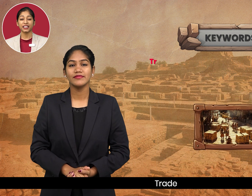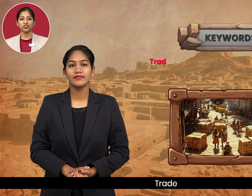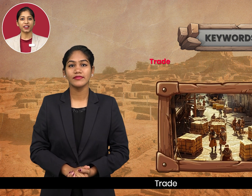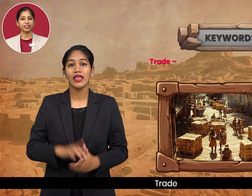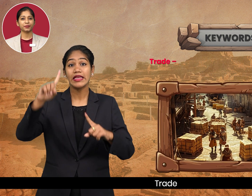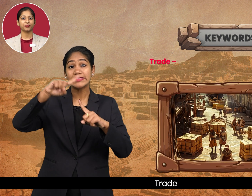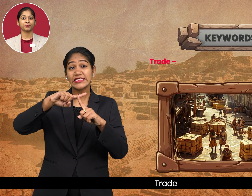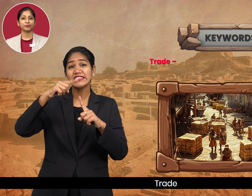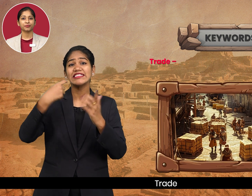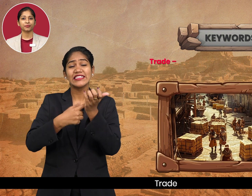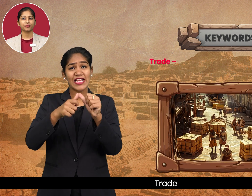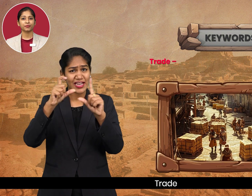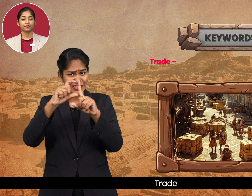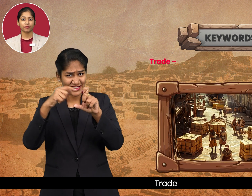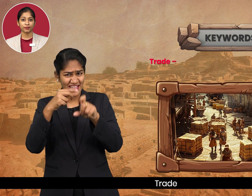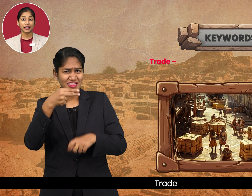Trade.